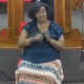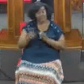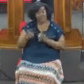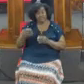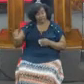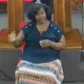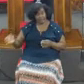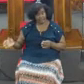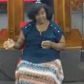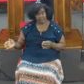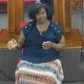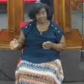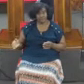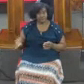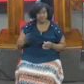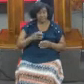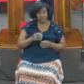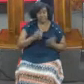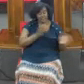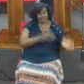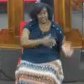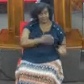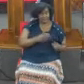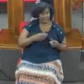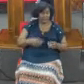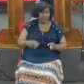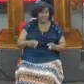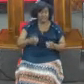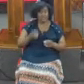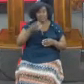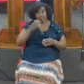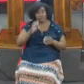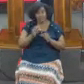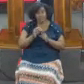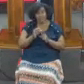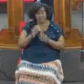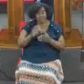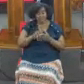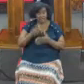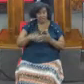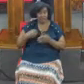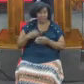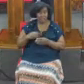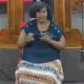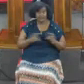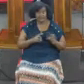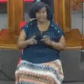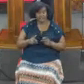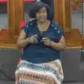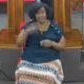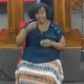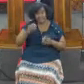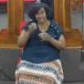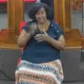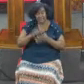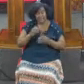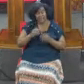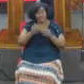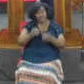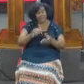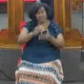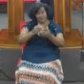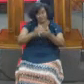did. And forsake my statutes and commandments, that's what we have done. He says, which I have set before